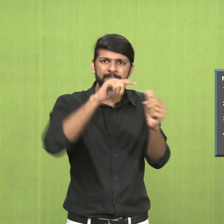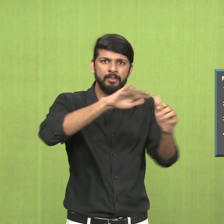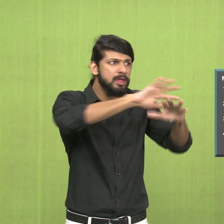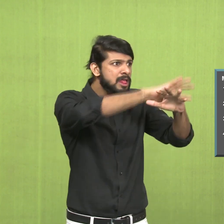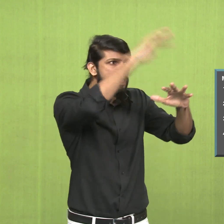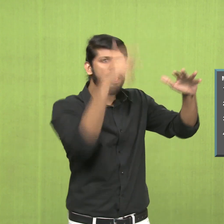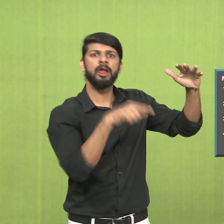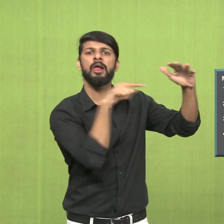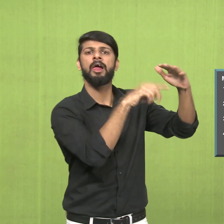Ajanta